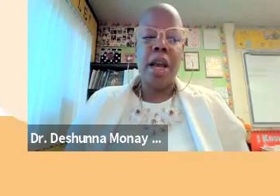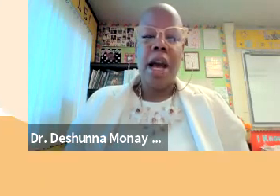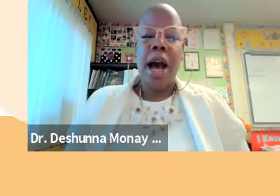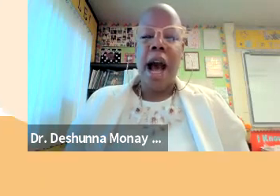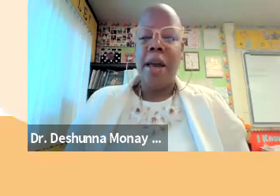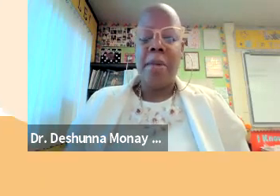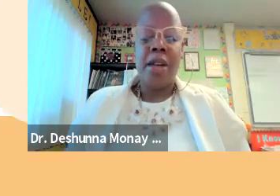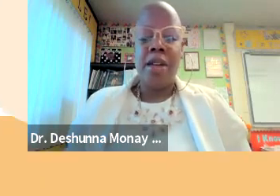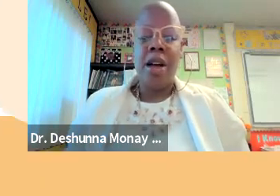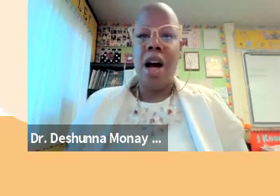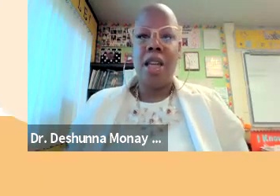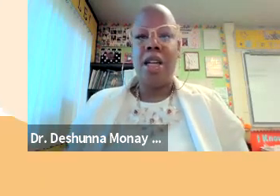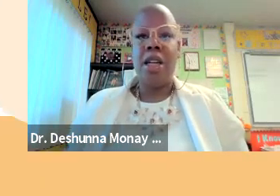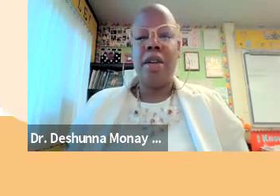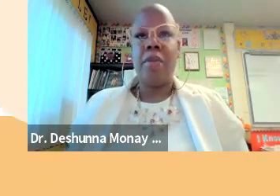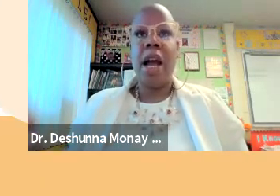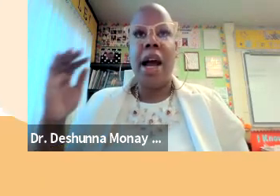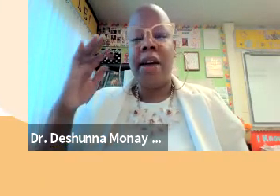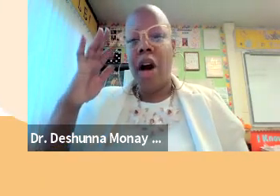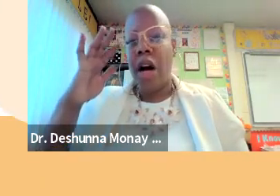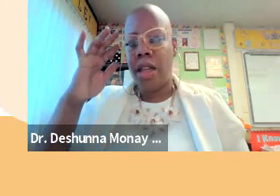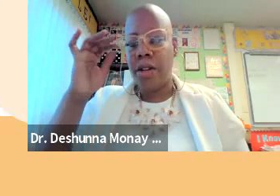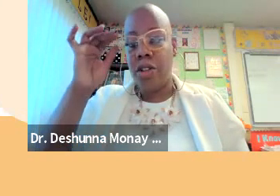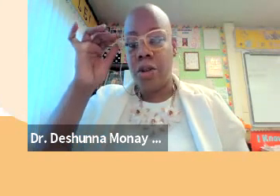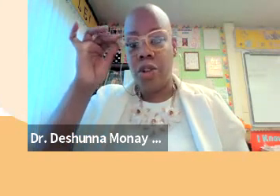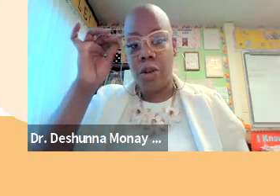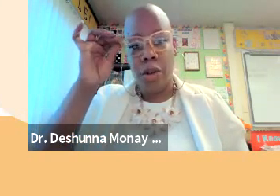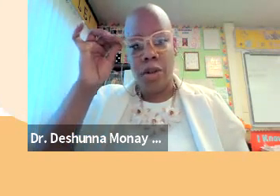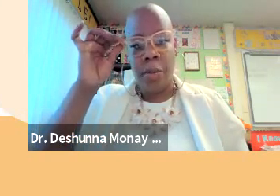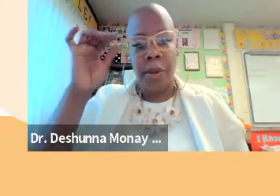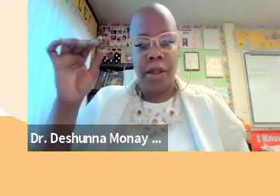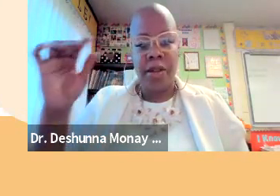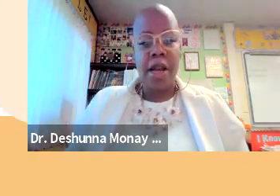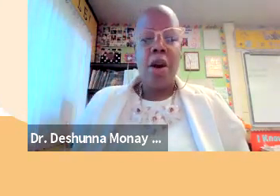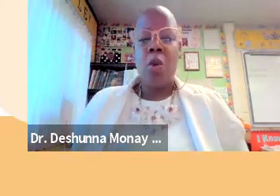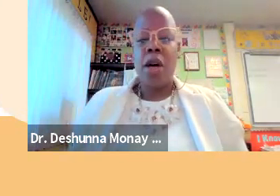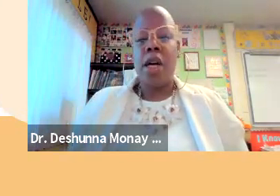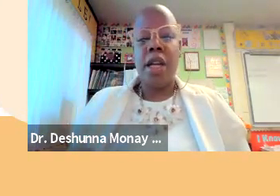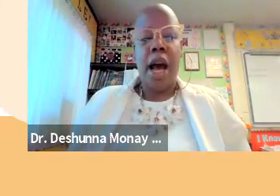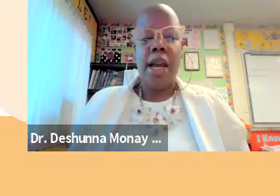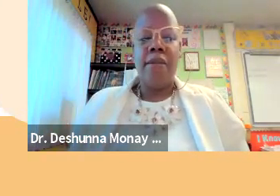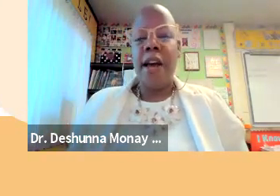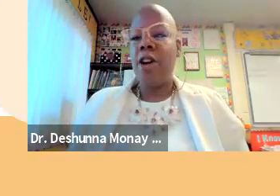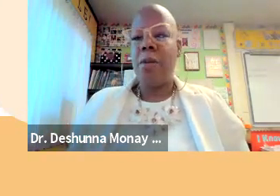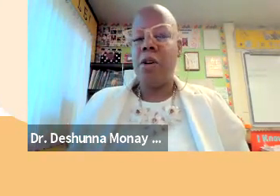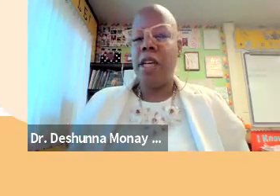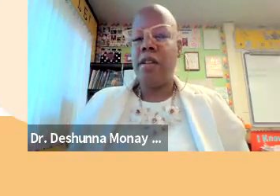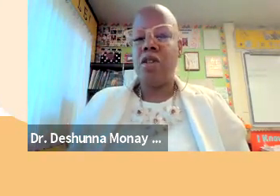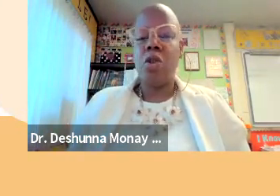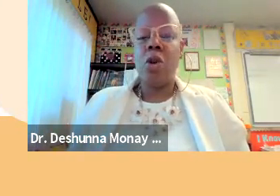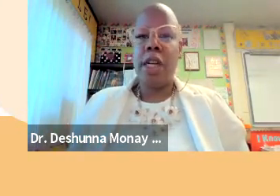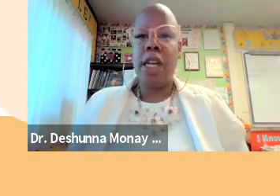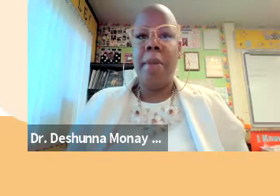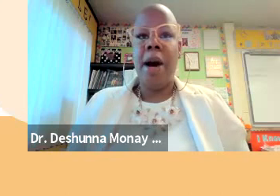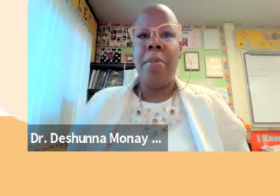selves. I am an author. I have authored 2 children's books. One, I Am Valuable. It's